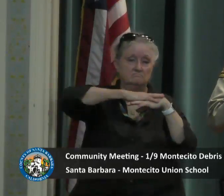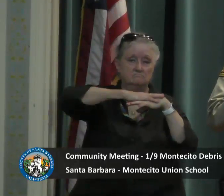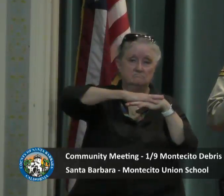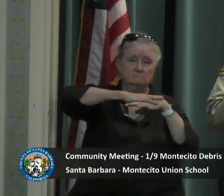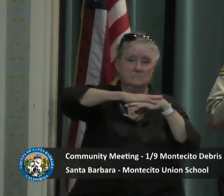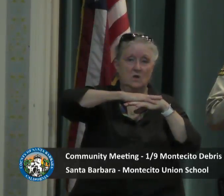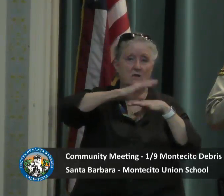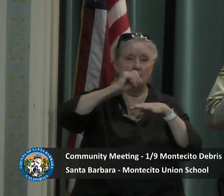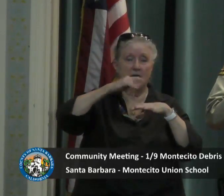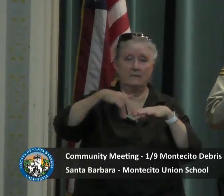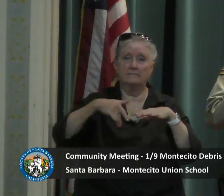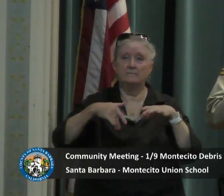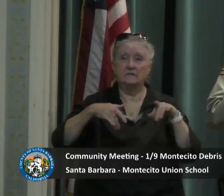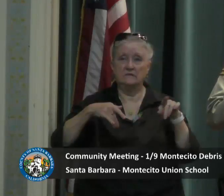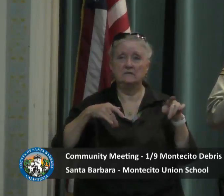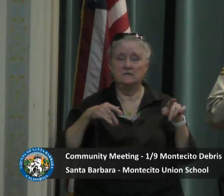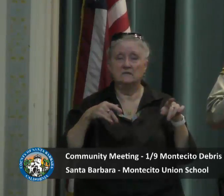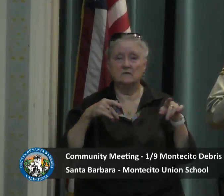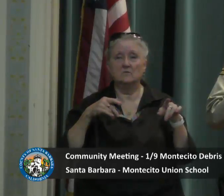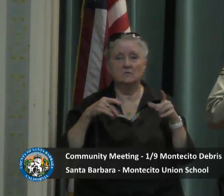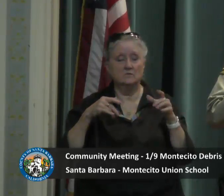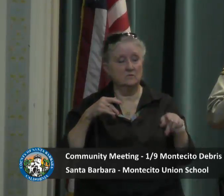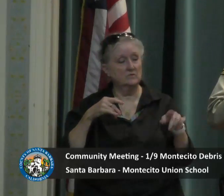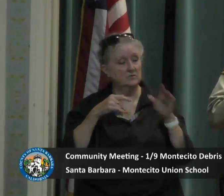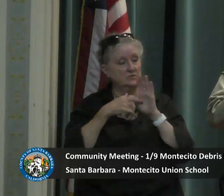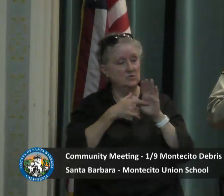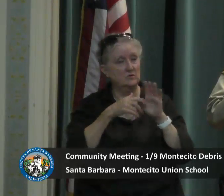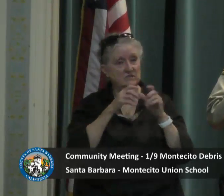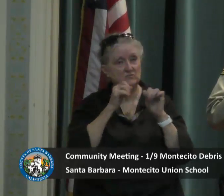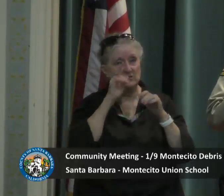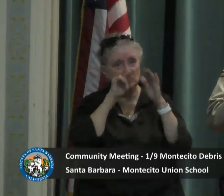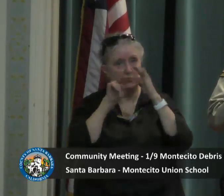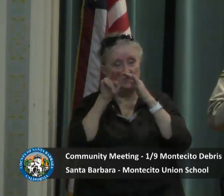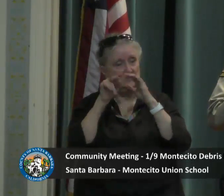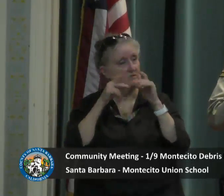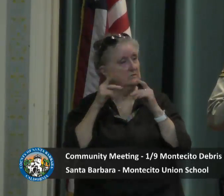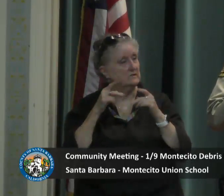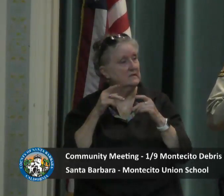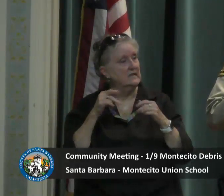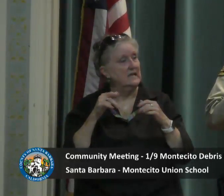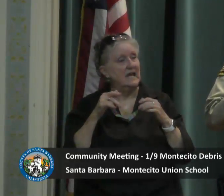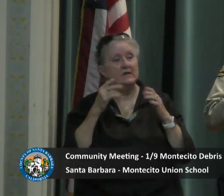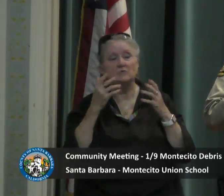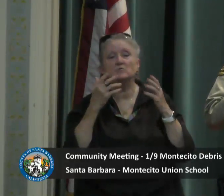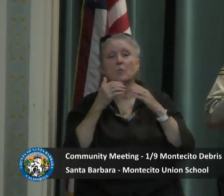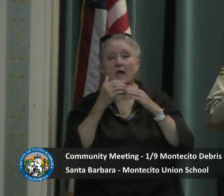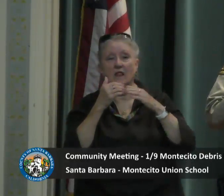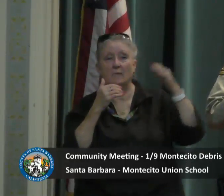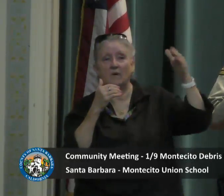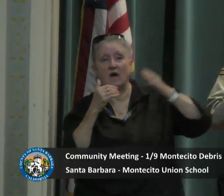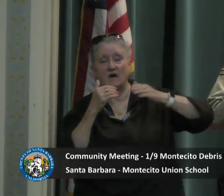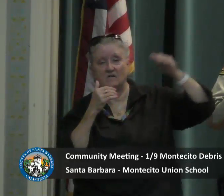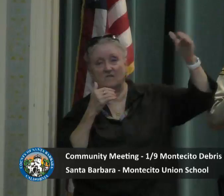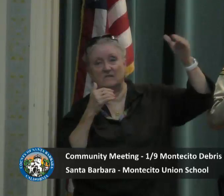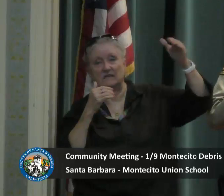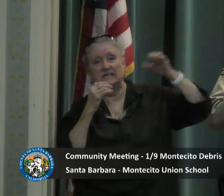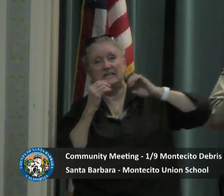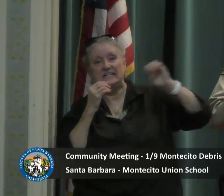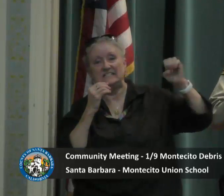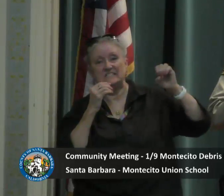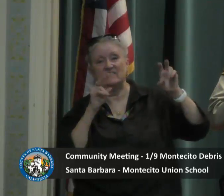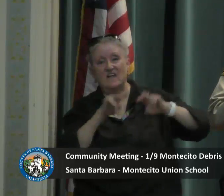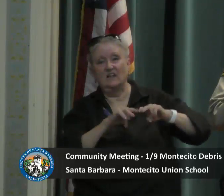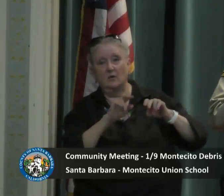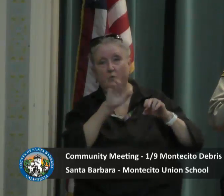map where the destruction was predicted. And it was well above East Valley Road, which